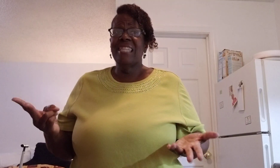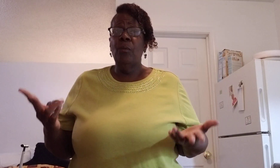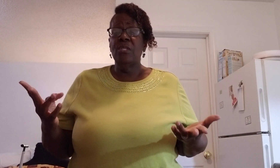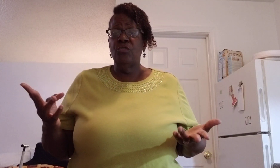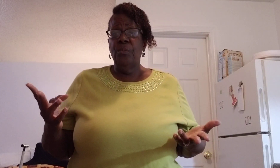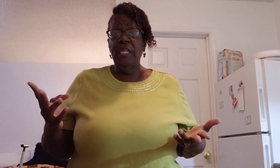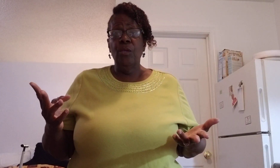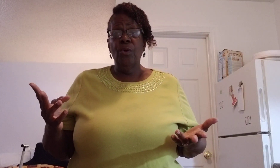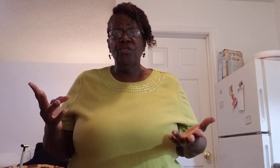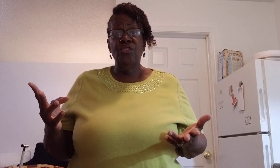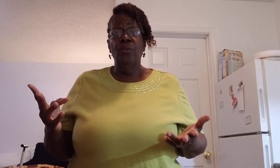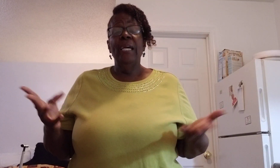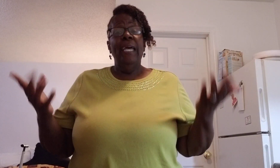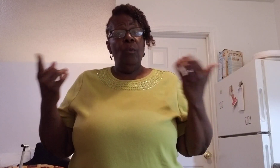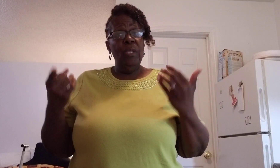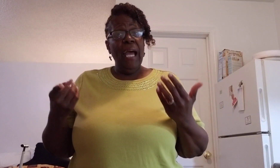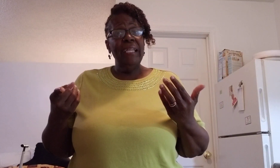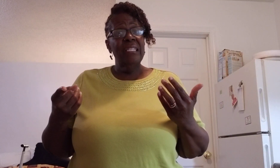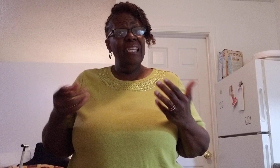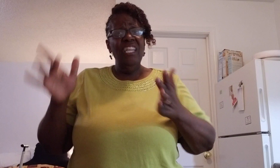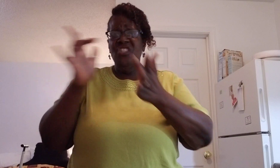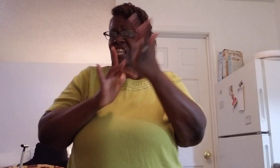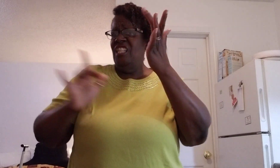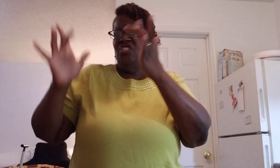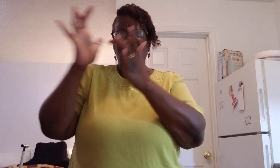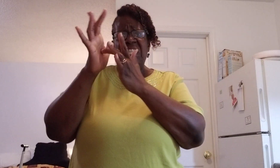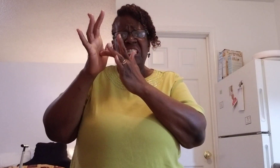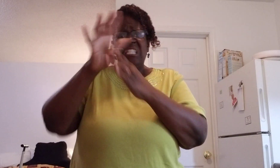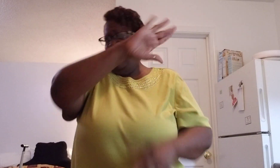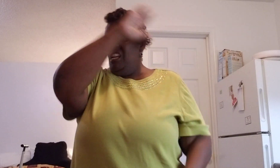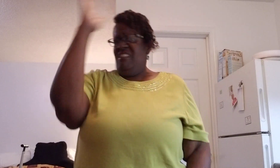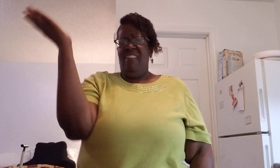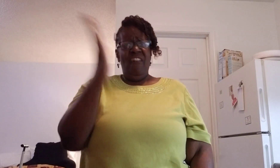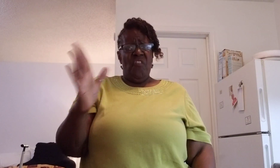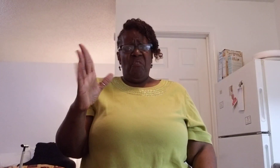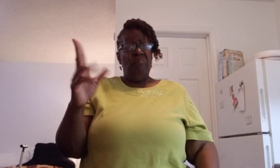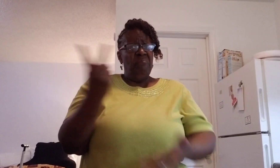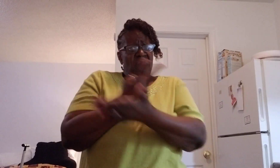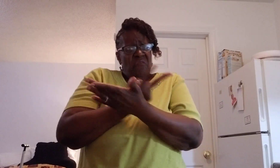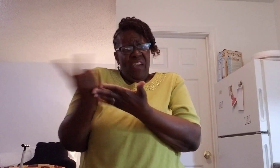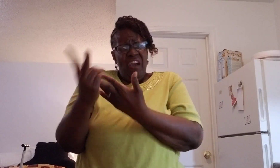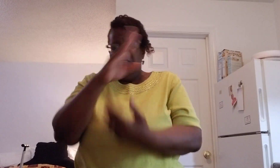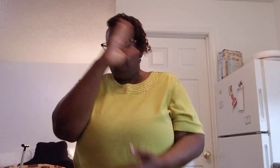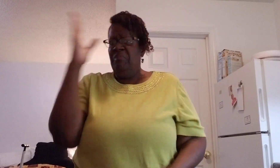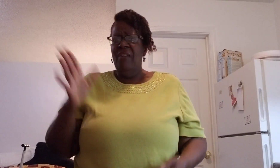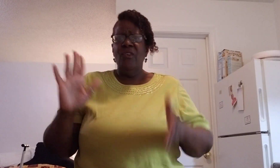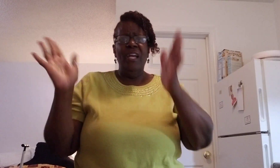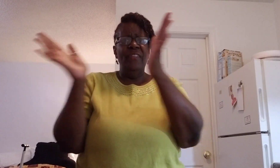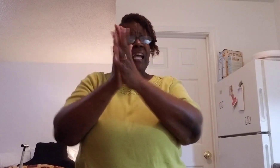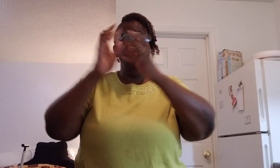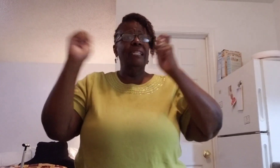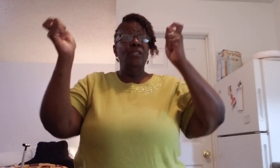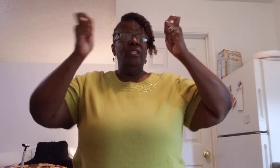what superheroes do. And what I say is, Jesus never failed, never. And then hallelujah